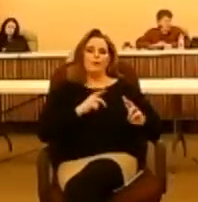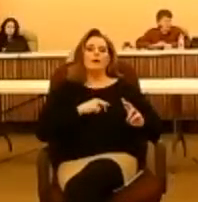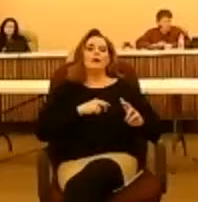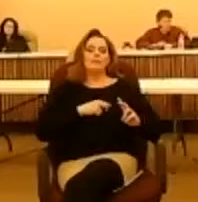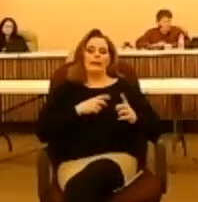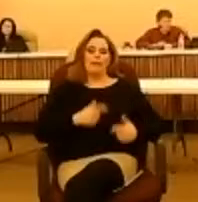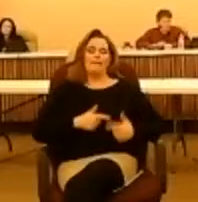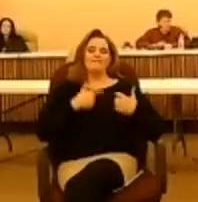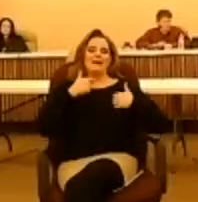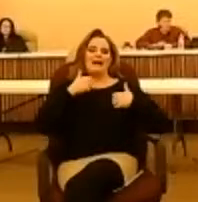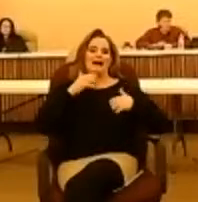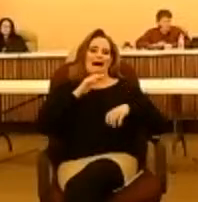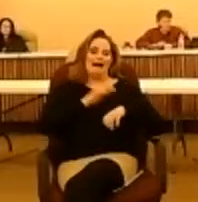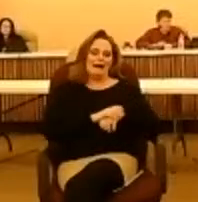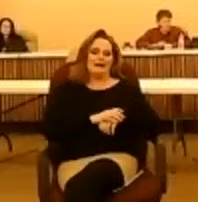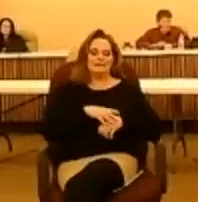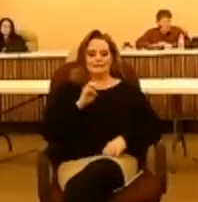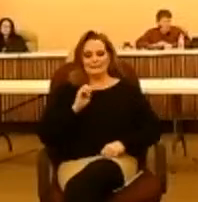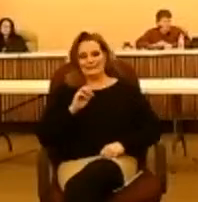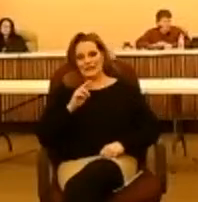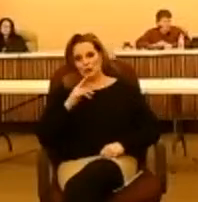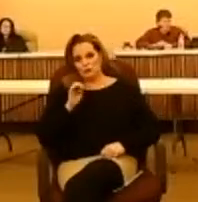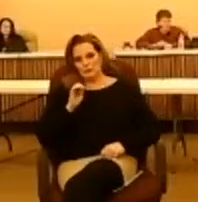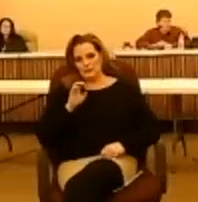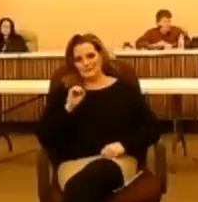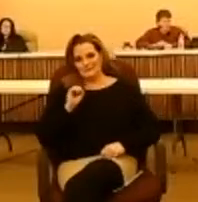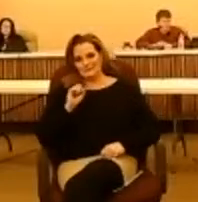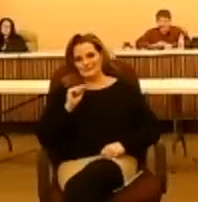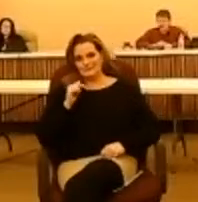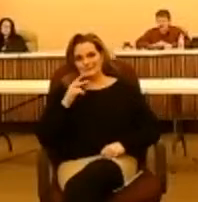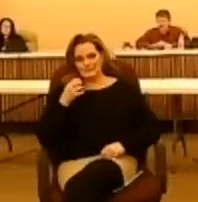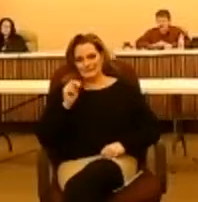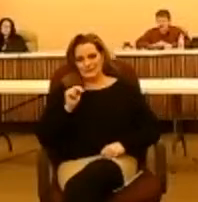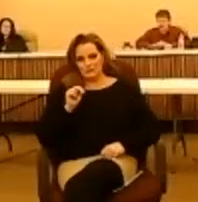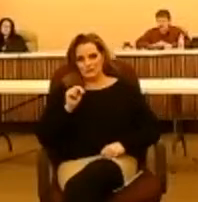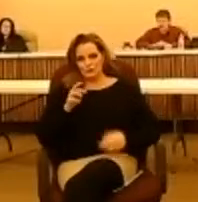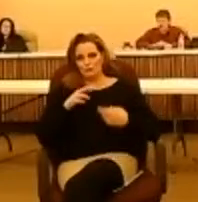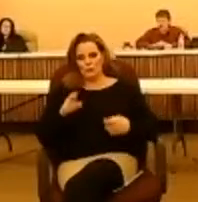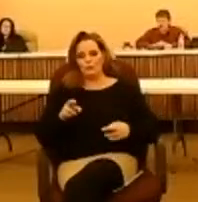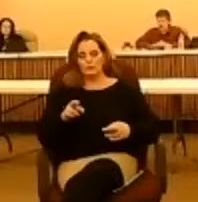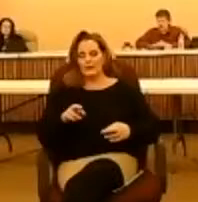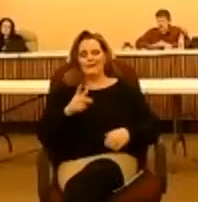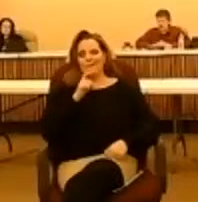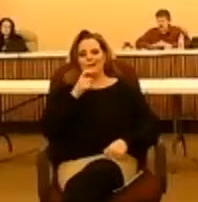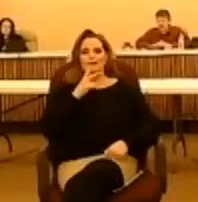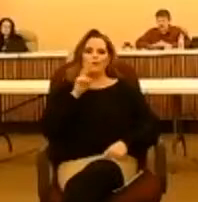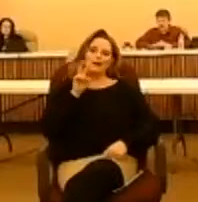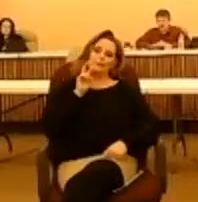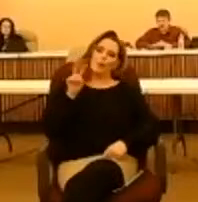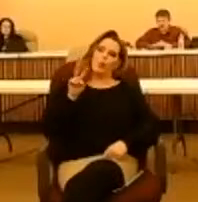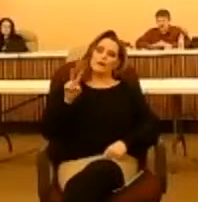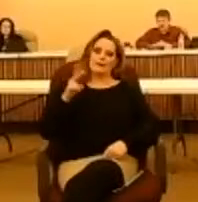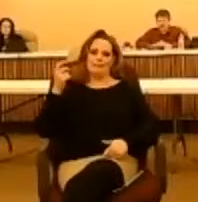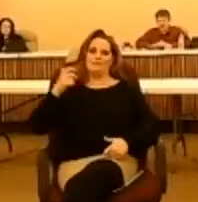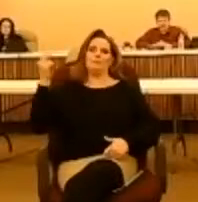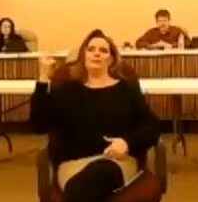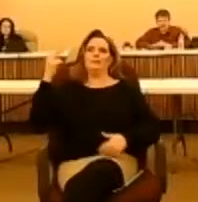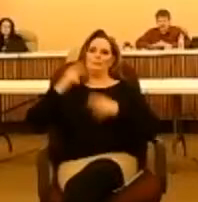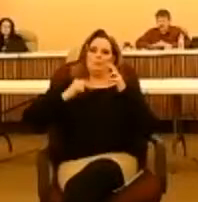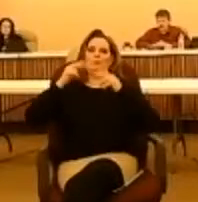Station Road did not want to be facing a large, you know, monolithic side of a